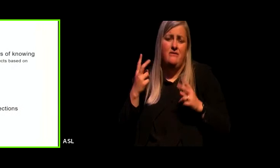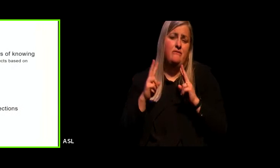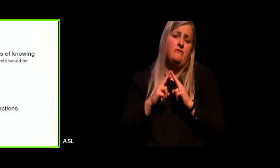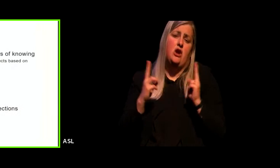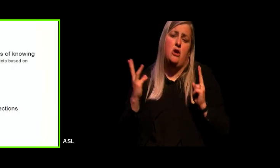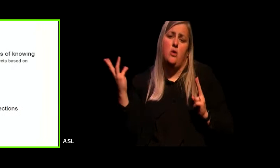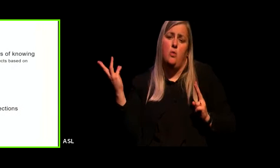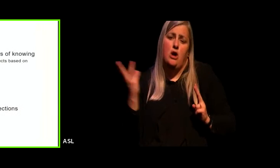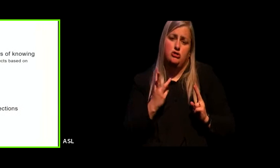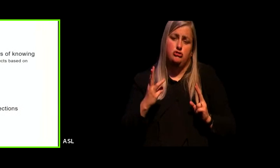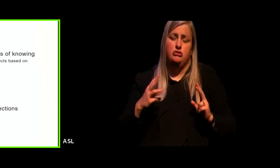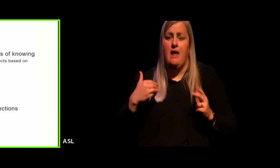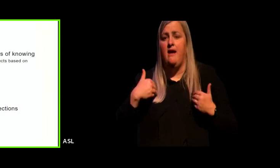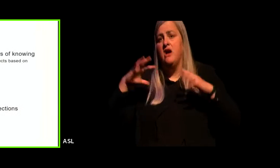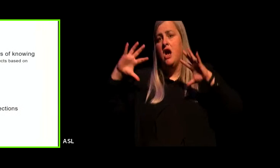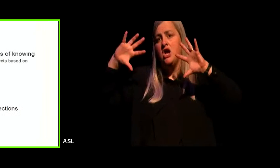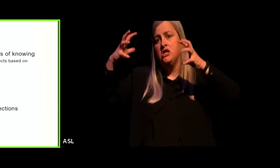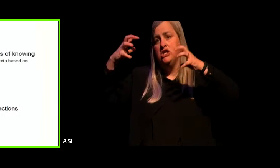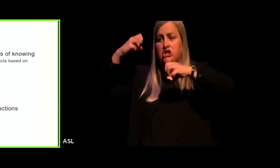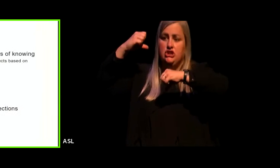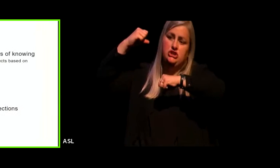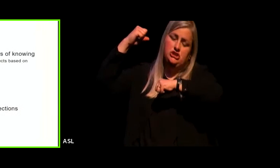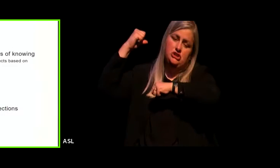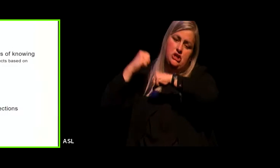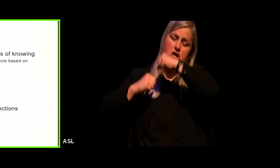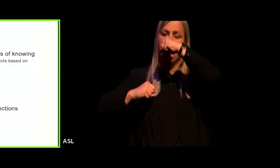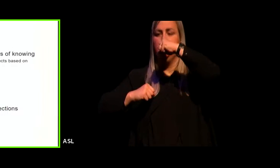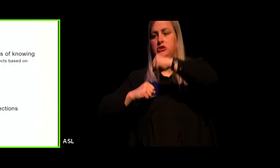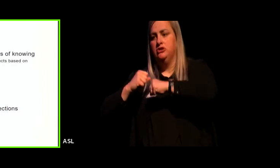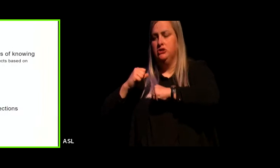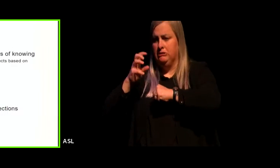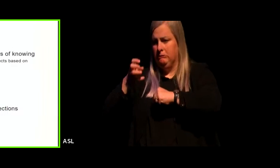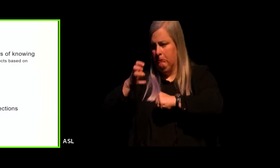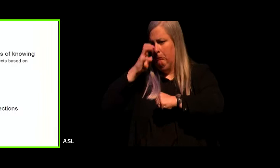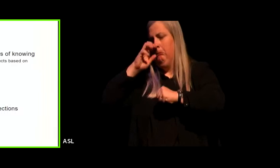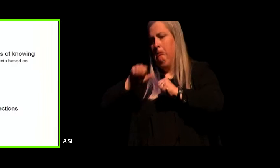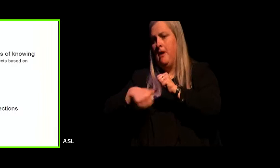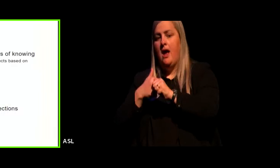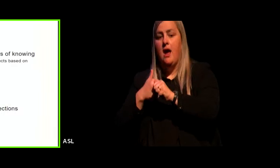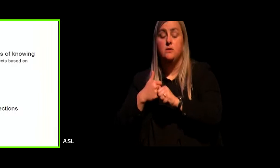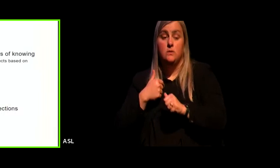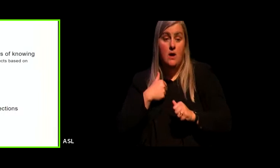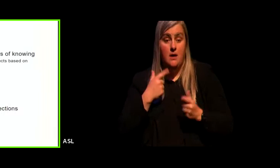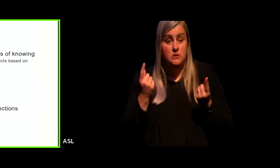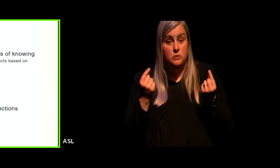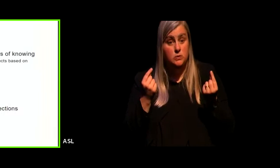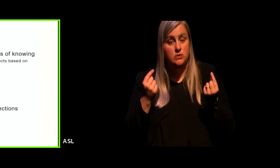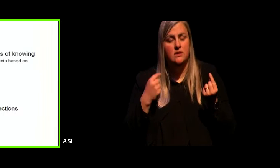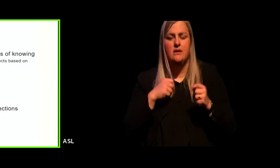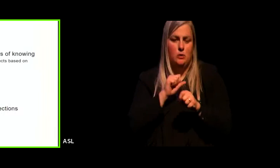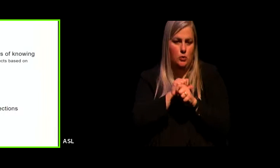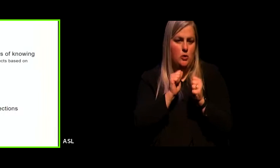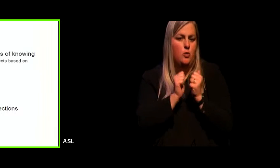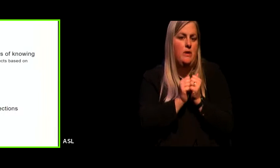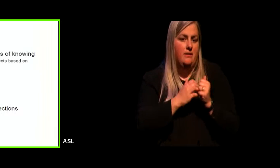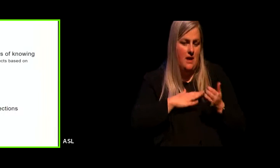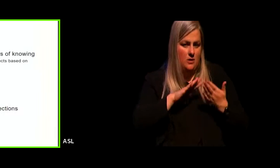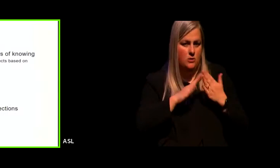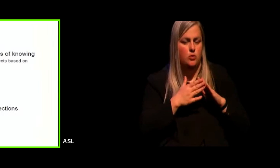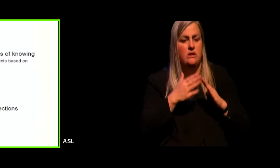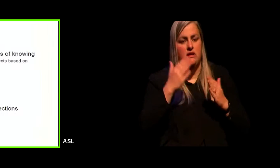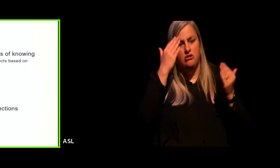categorized. They're very structured. And so I'm working with my community, with those who hold knowledge, those who